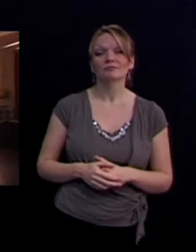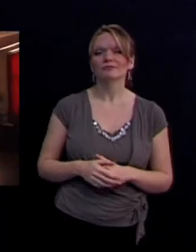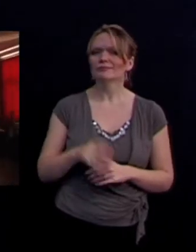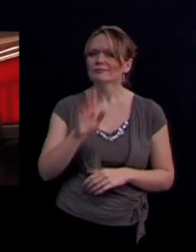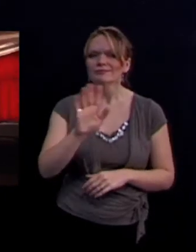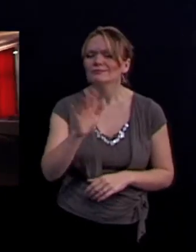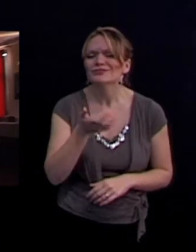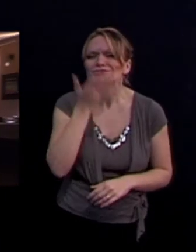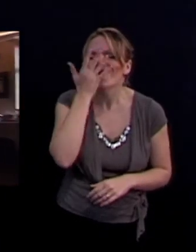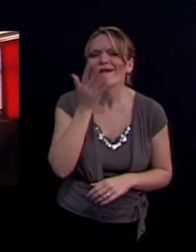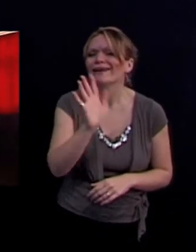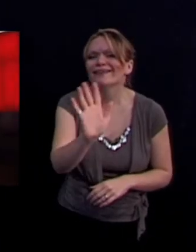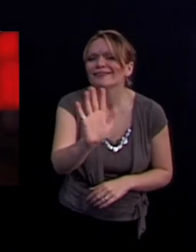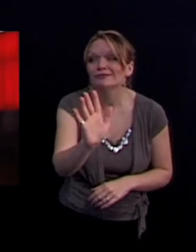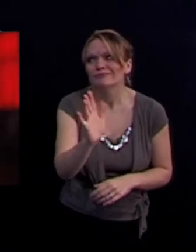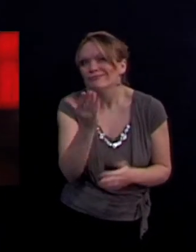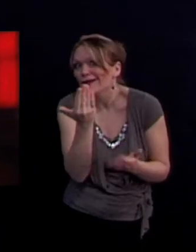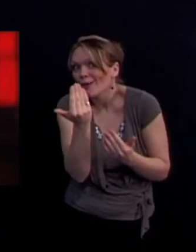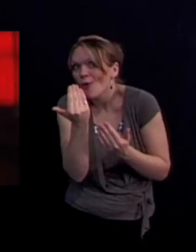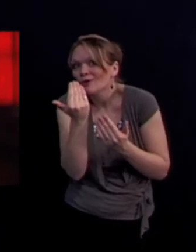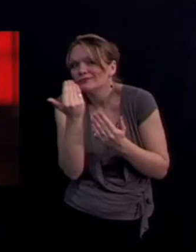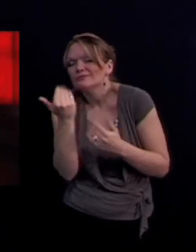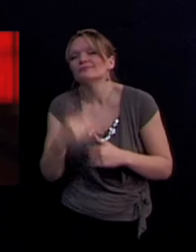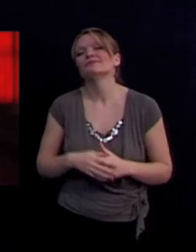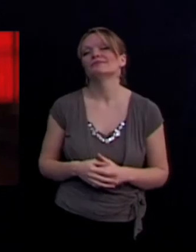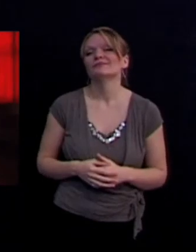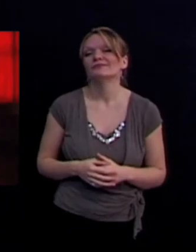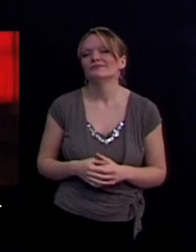Don't be shy. That's it, come in.